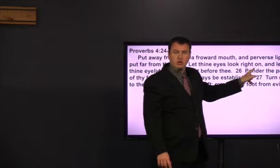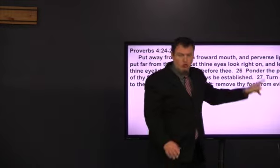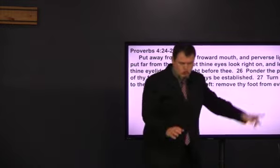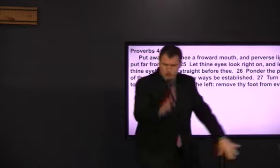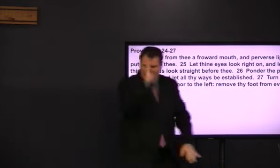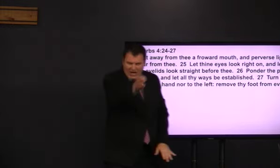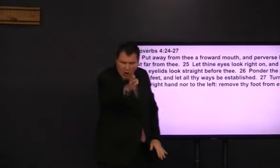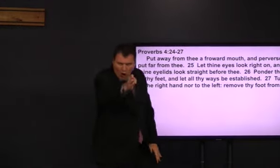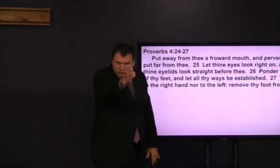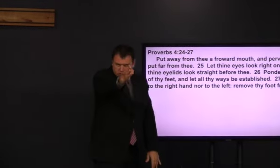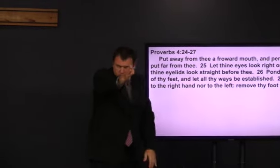Right on,